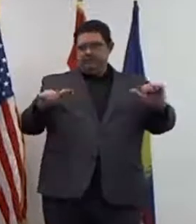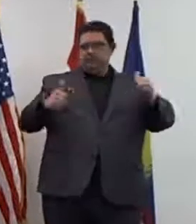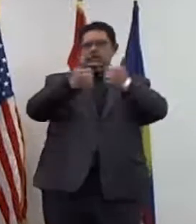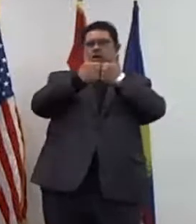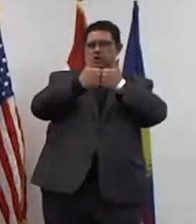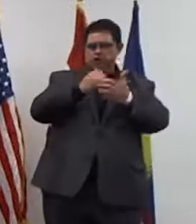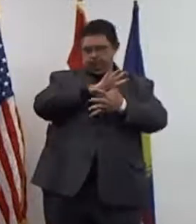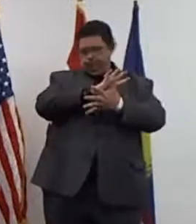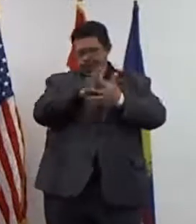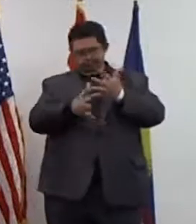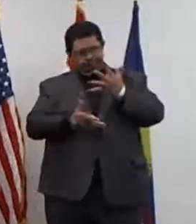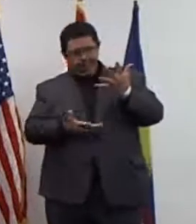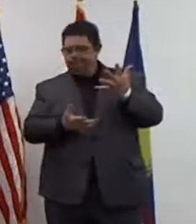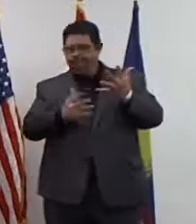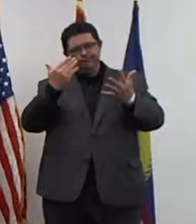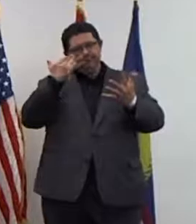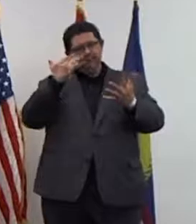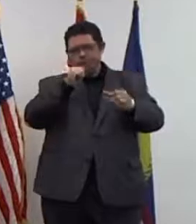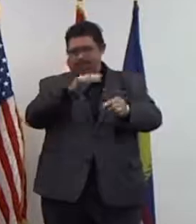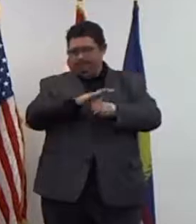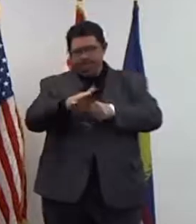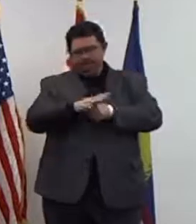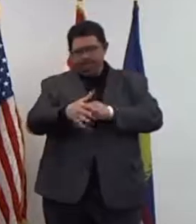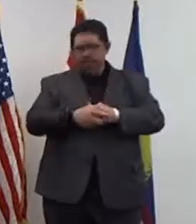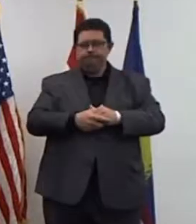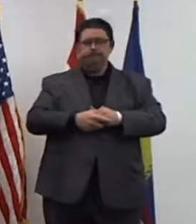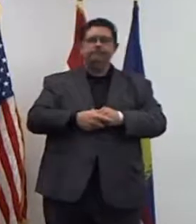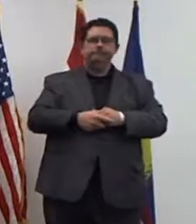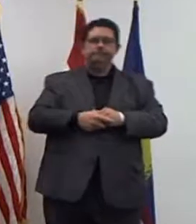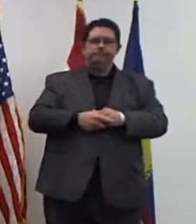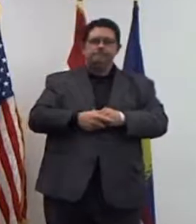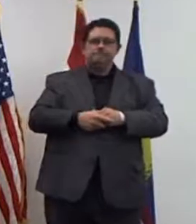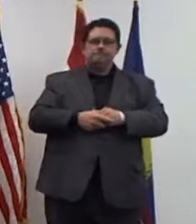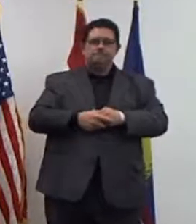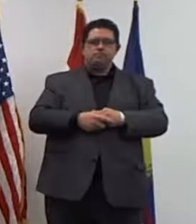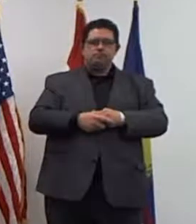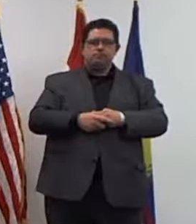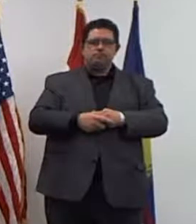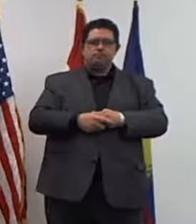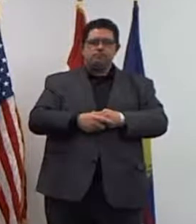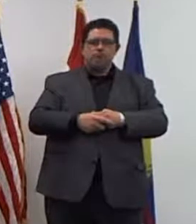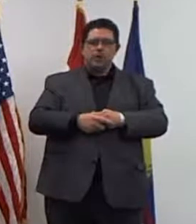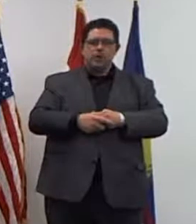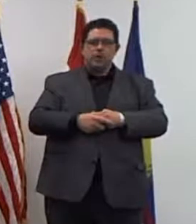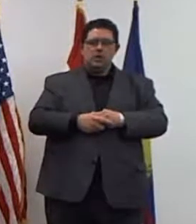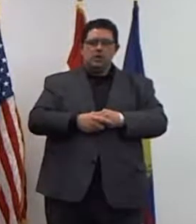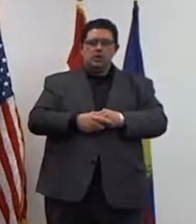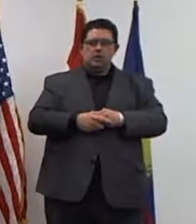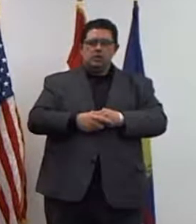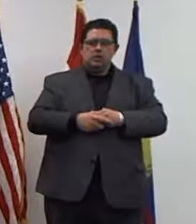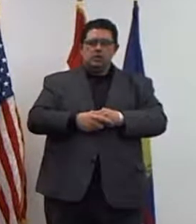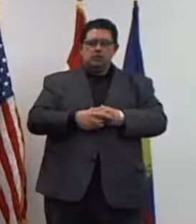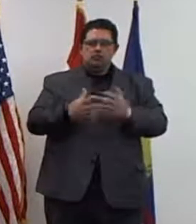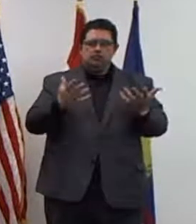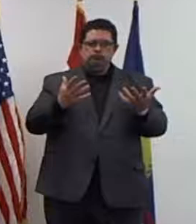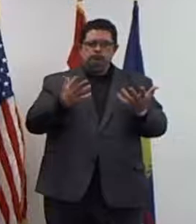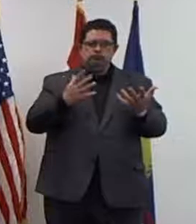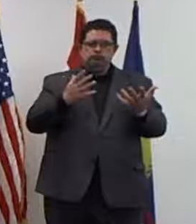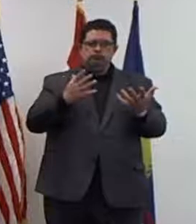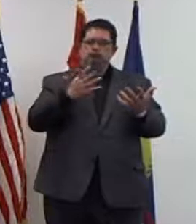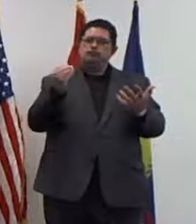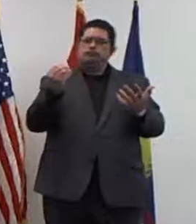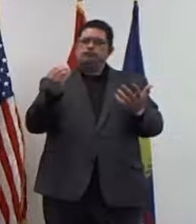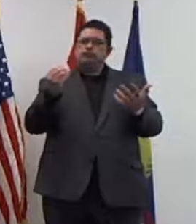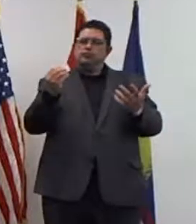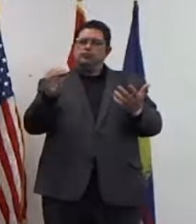face child care providers and the real sort of lack of investment that has occurred over decades in child care and child care relief. But